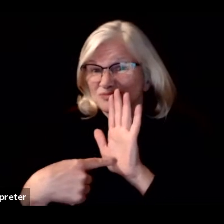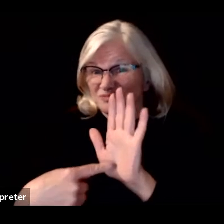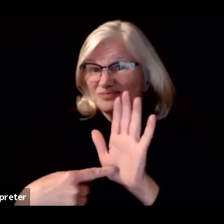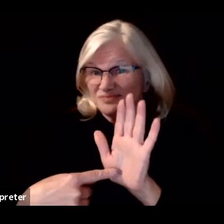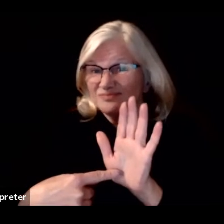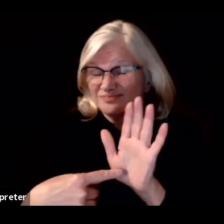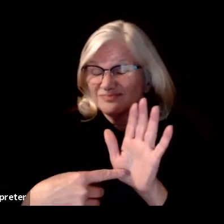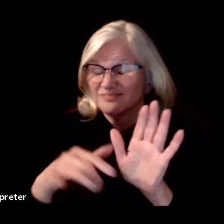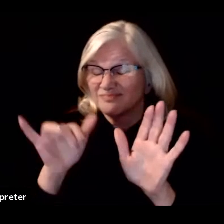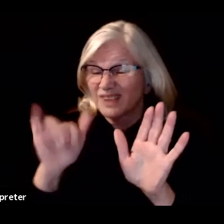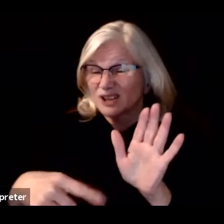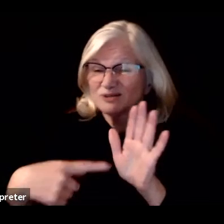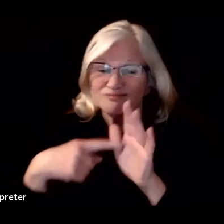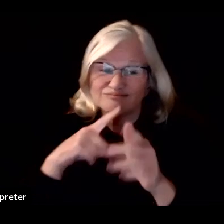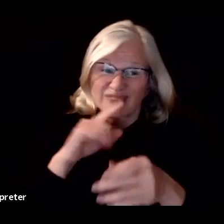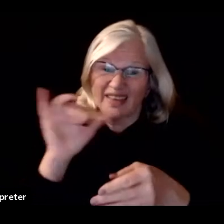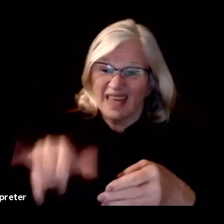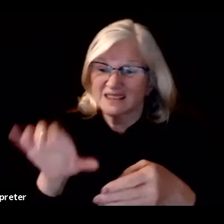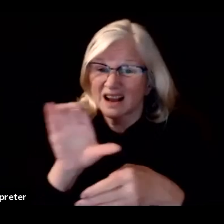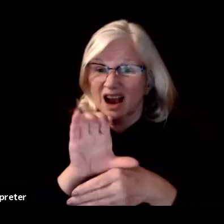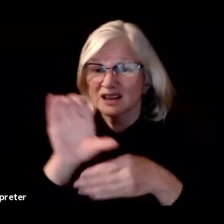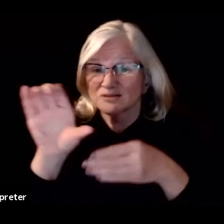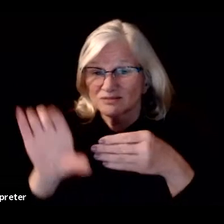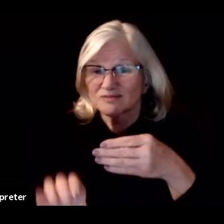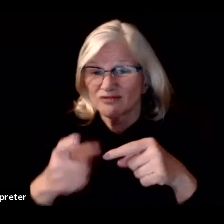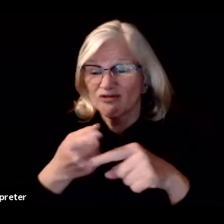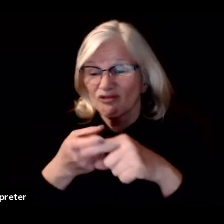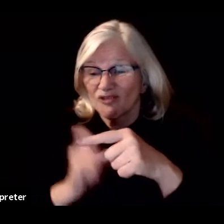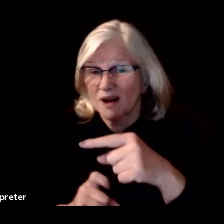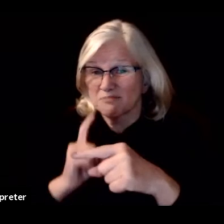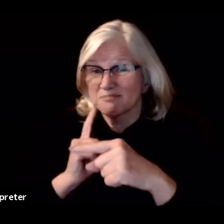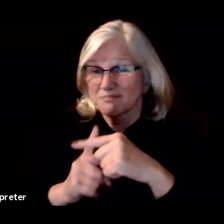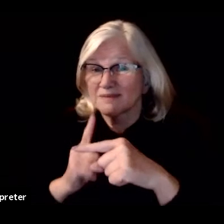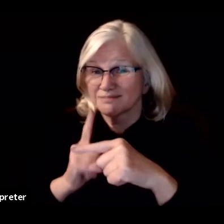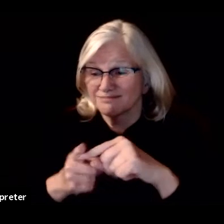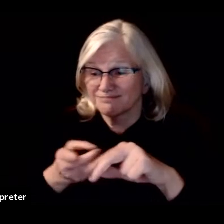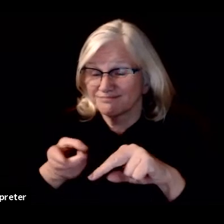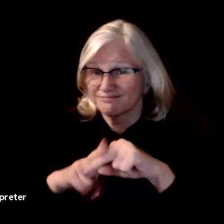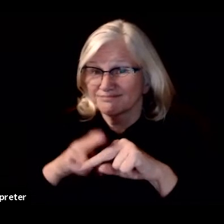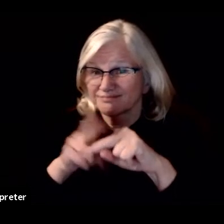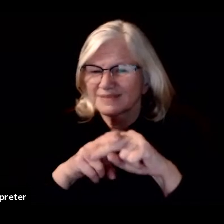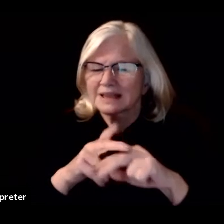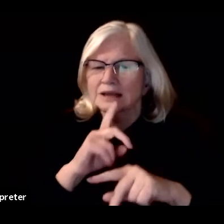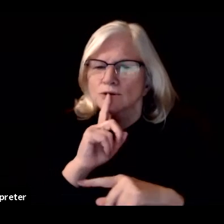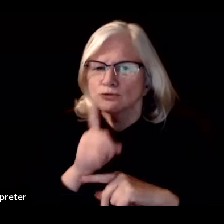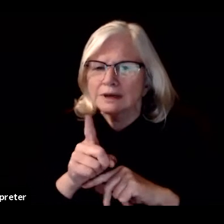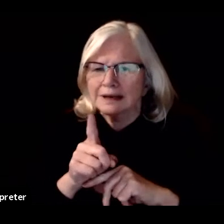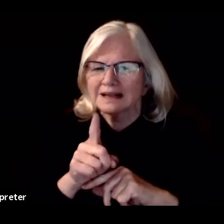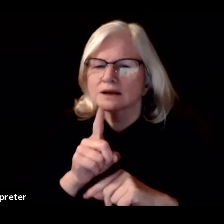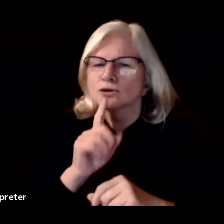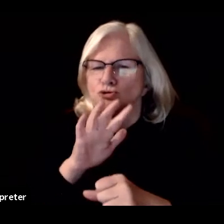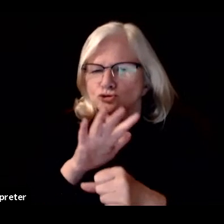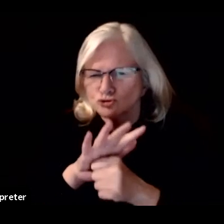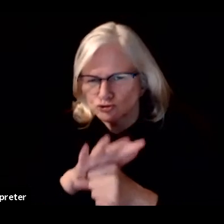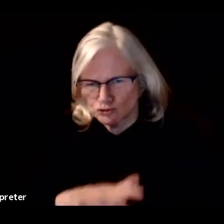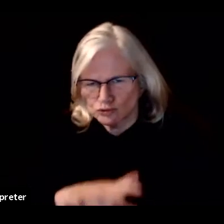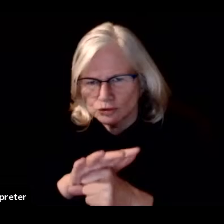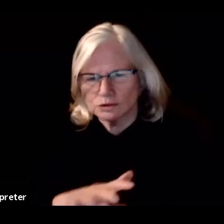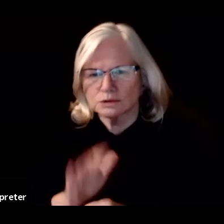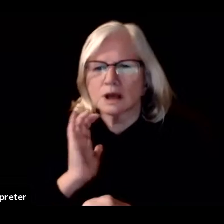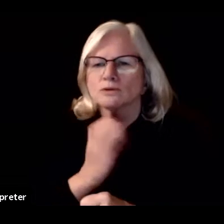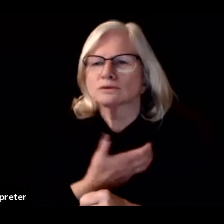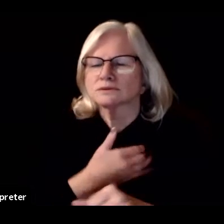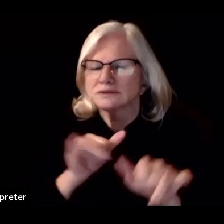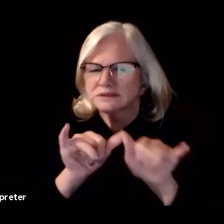in general. That it's just putting stress on the systems that I think all of us are motivated and